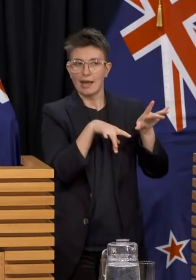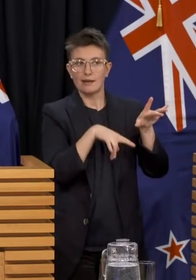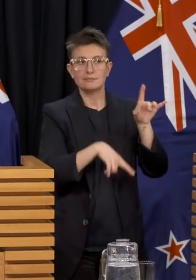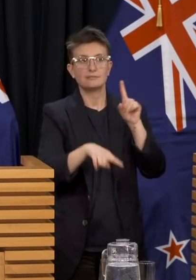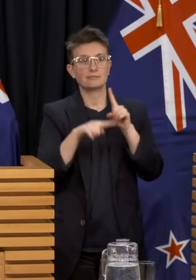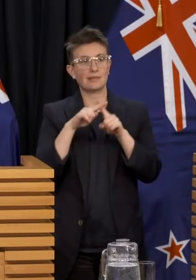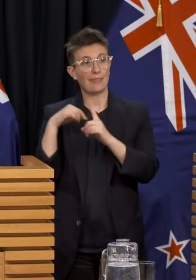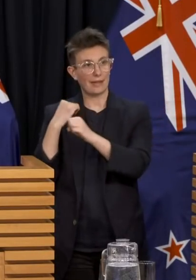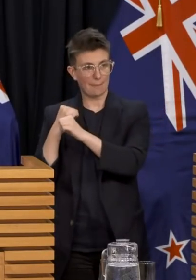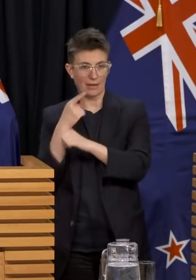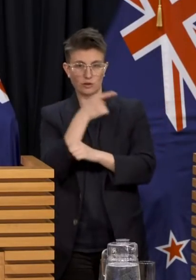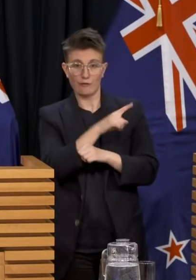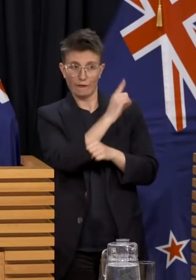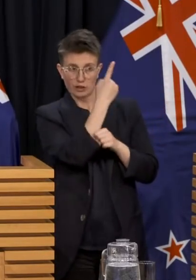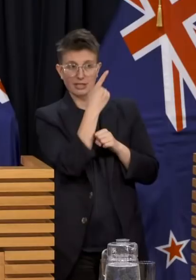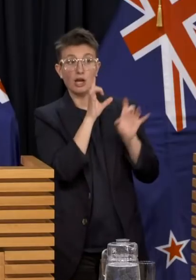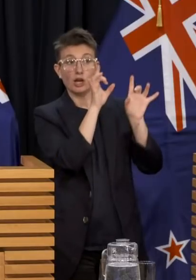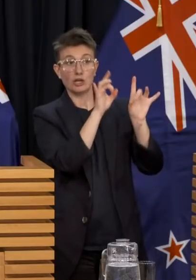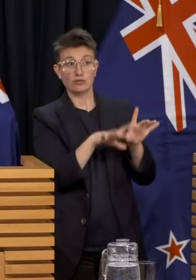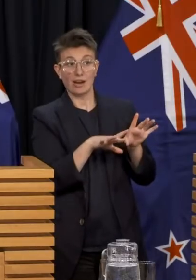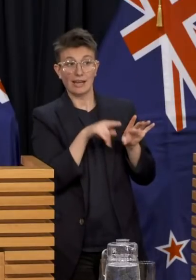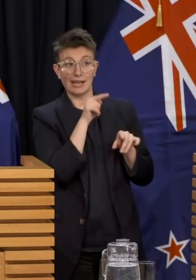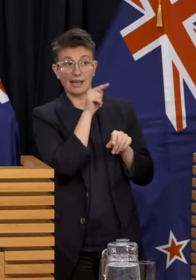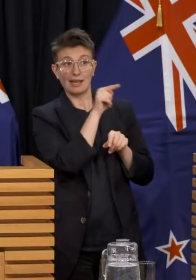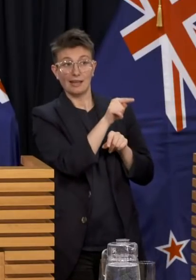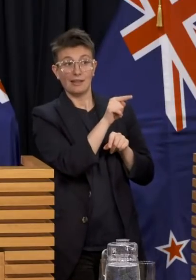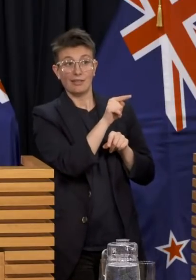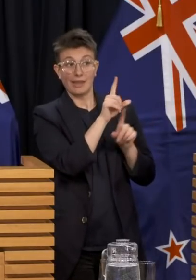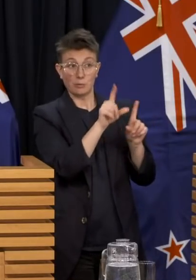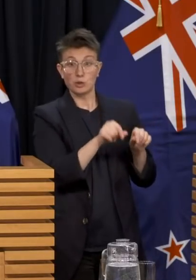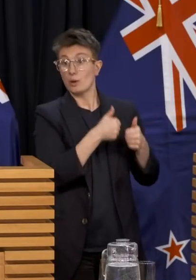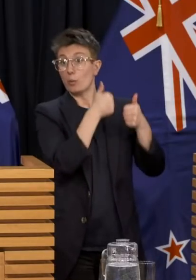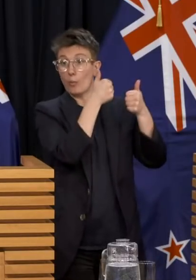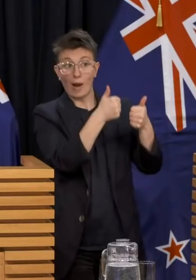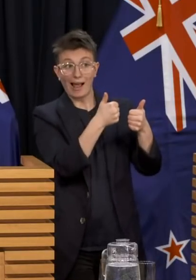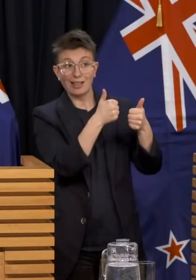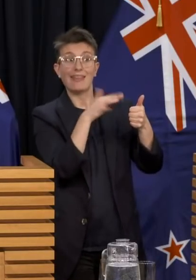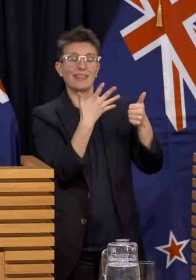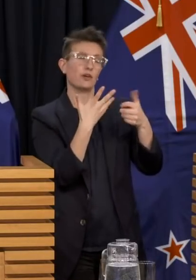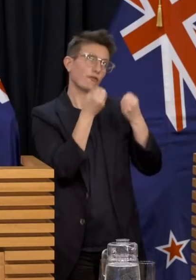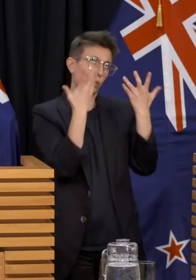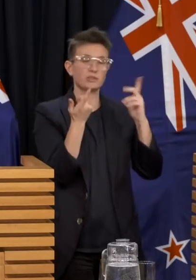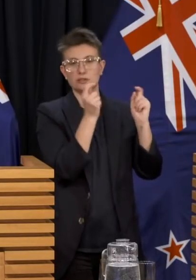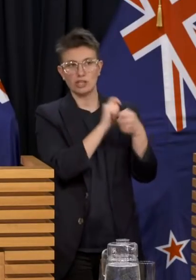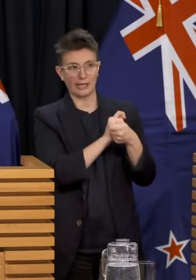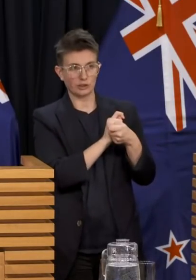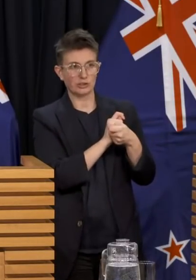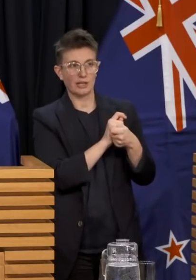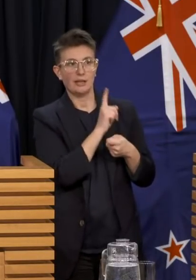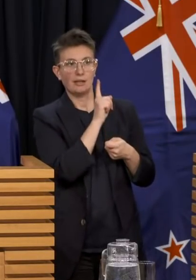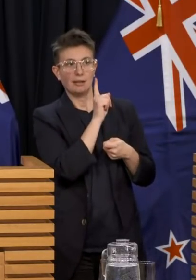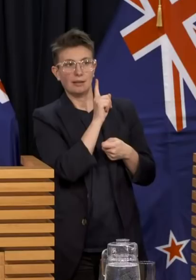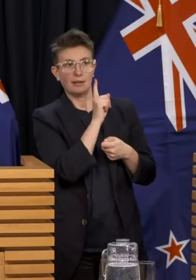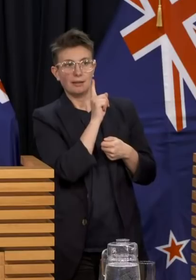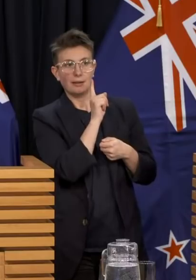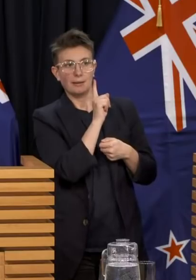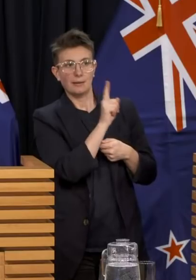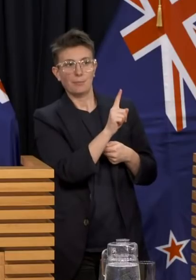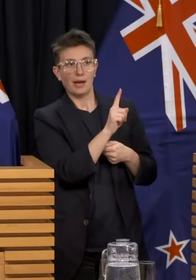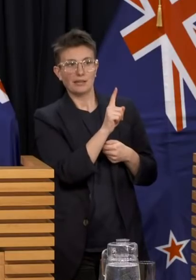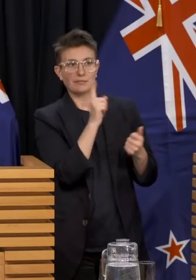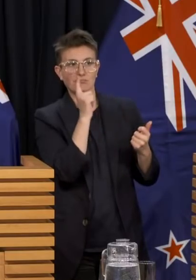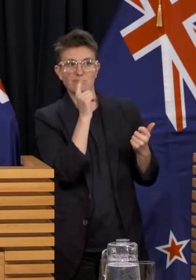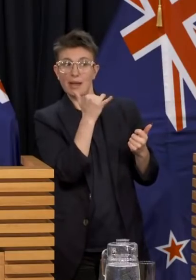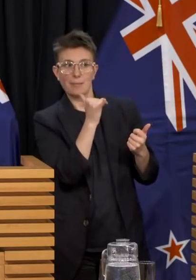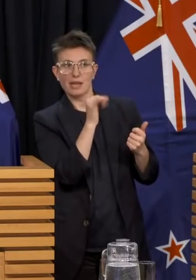rank. It was going to be the first place open. Obviously the cases had rendered that impossible, pivoting to the Pacific. Yep. But might be of a mind to also pivot to a place like Taiwan